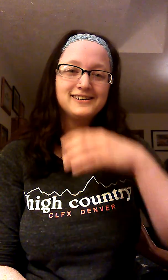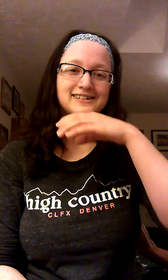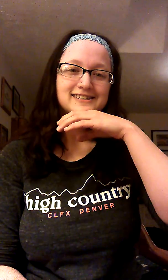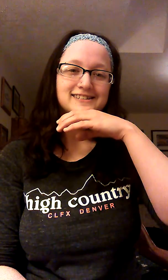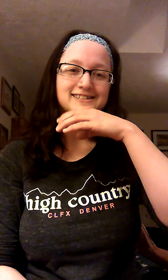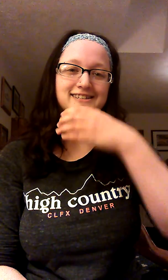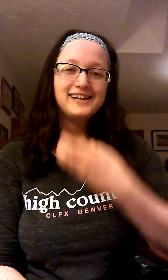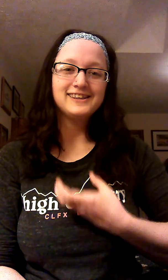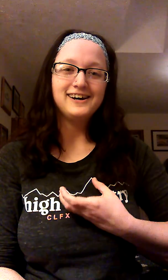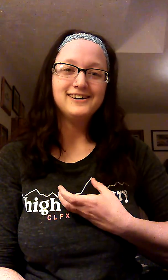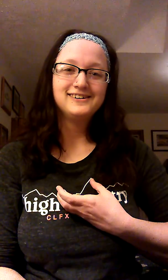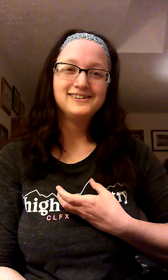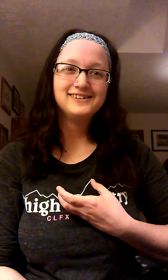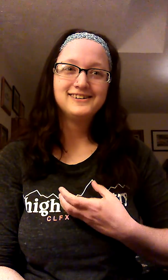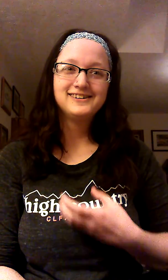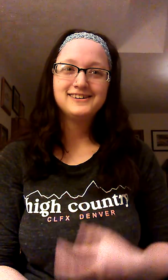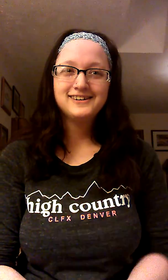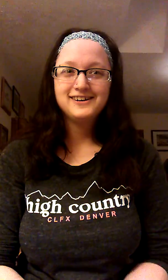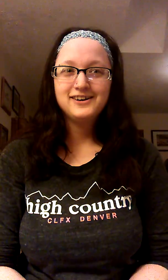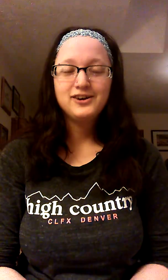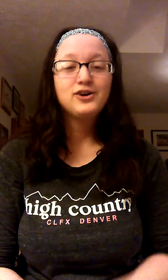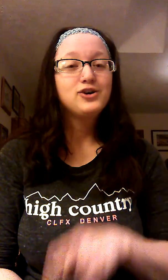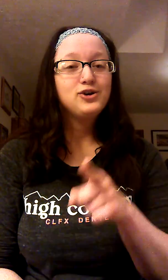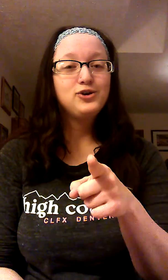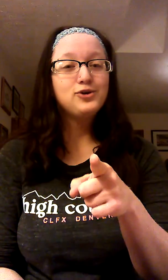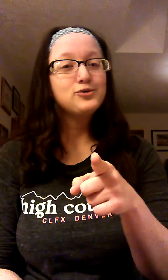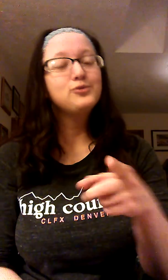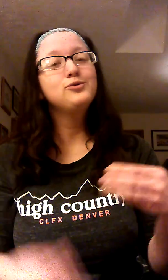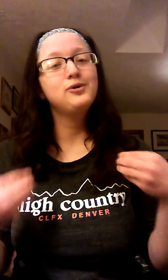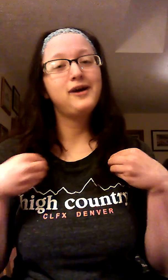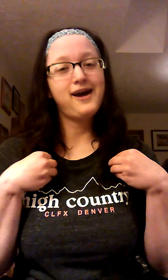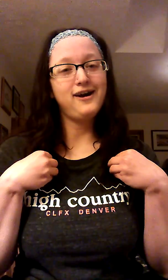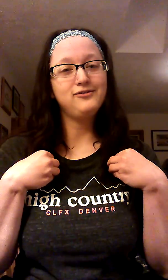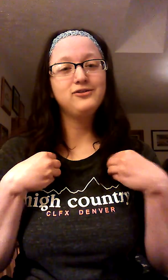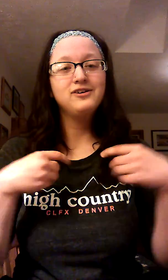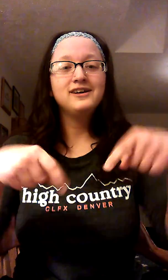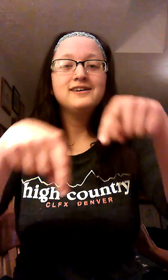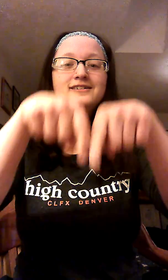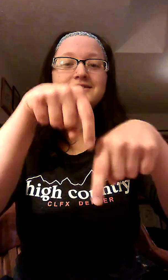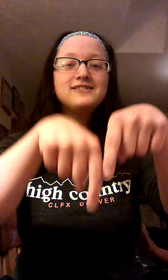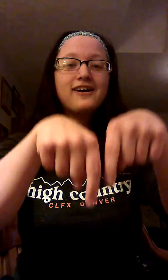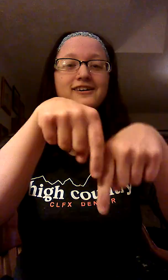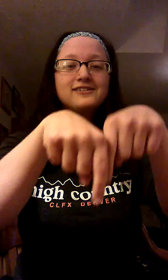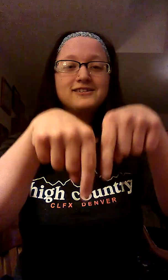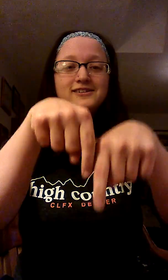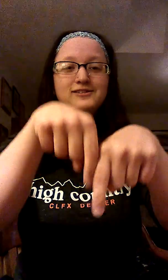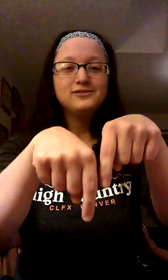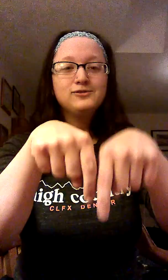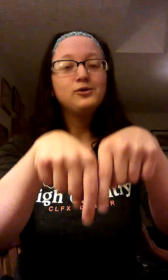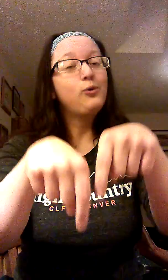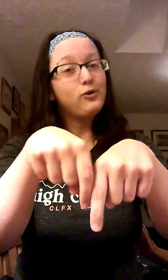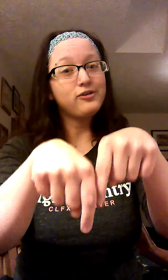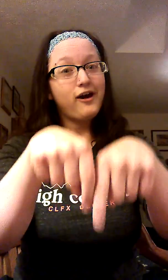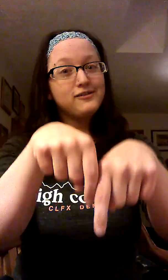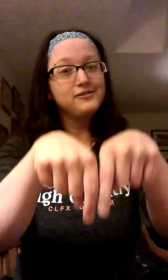Santa. You have stockings. Or socks.